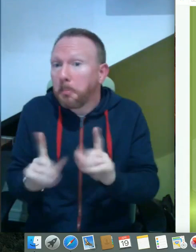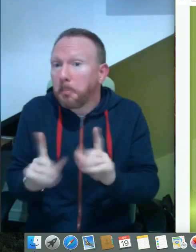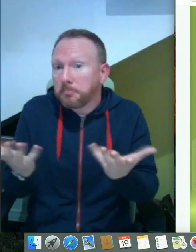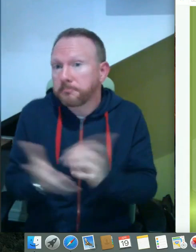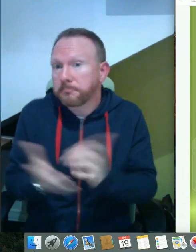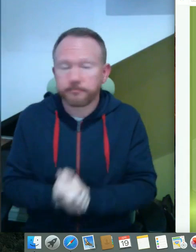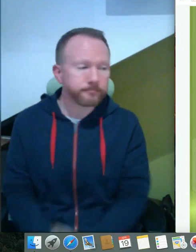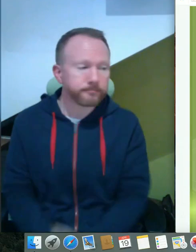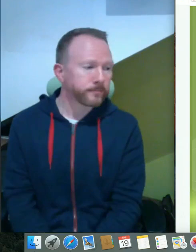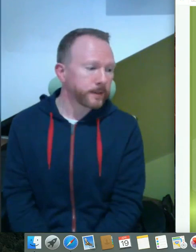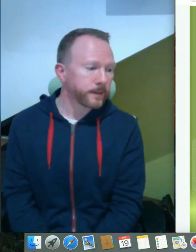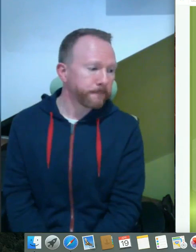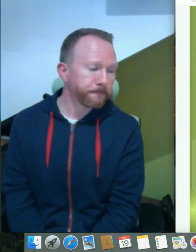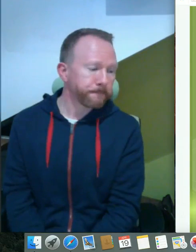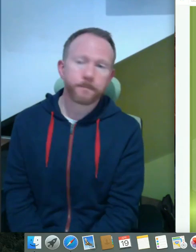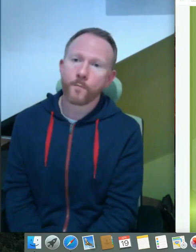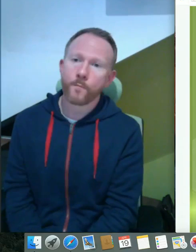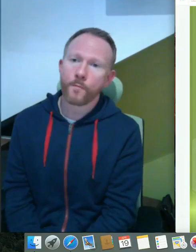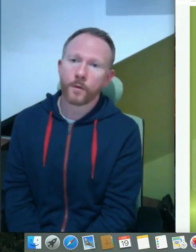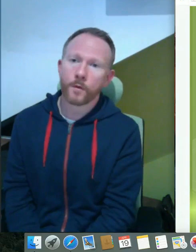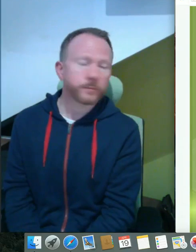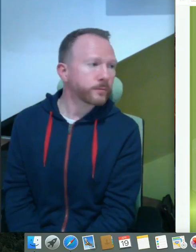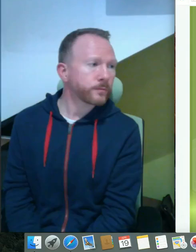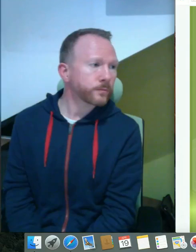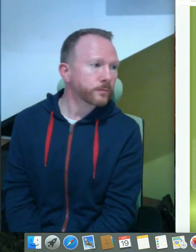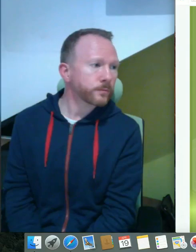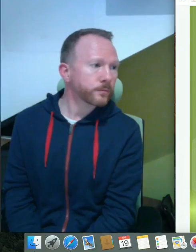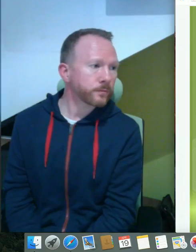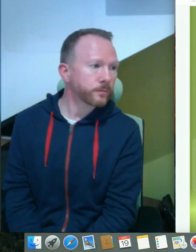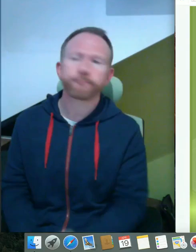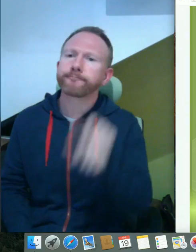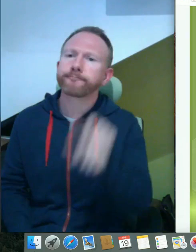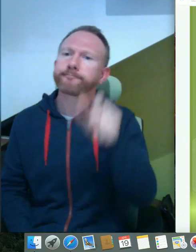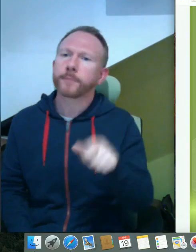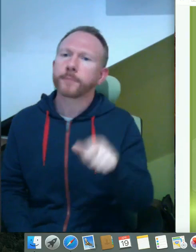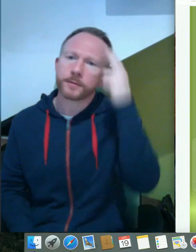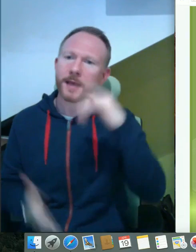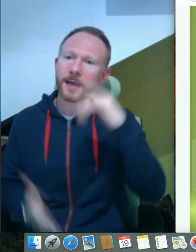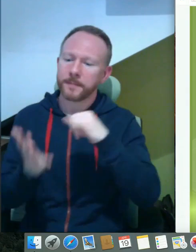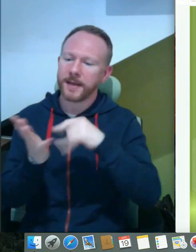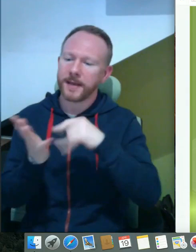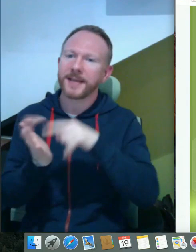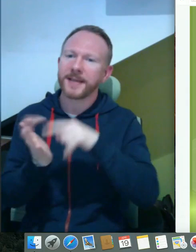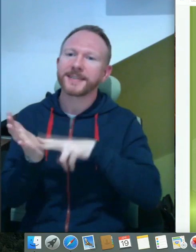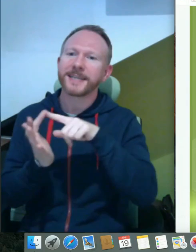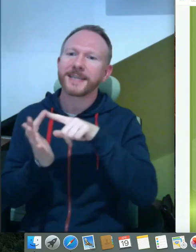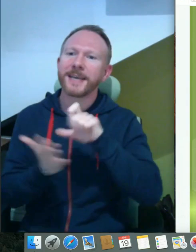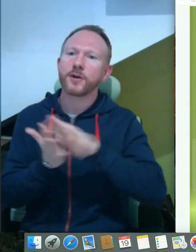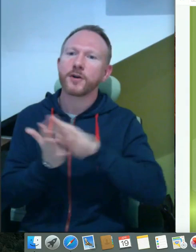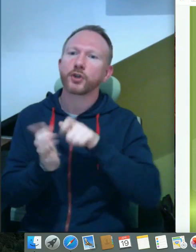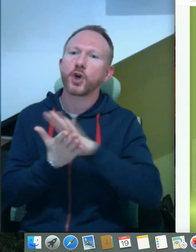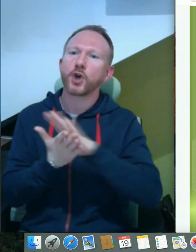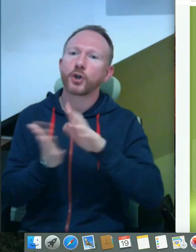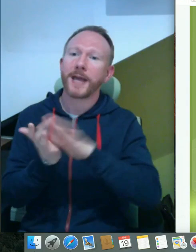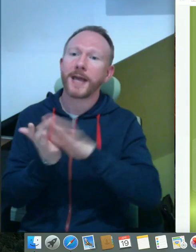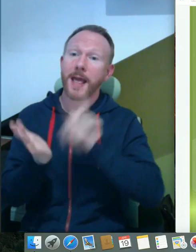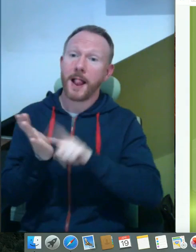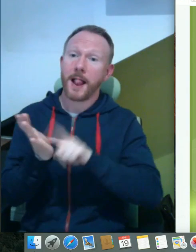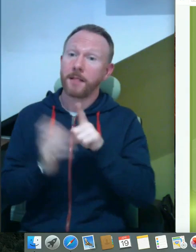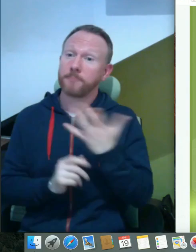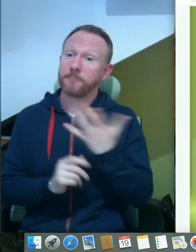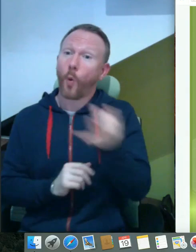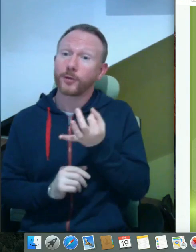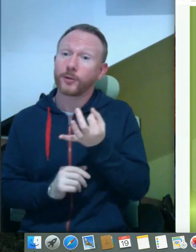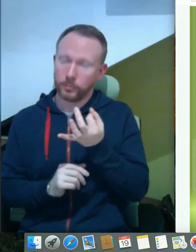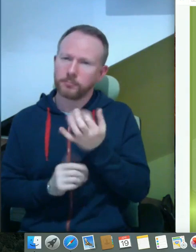I have another question here from Steve Churchill. And he's asking, how do you